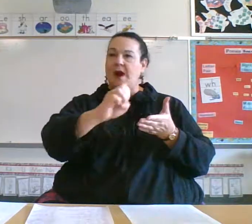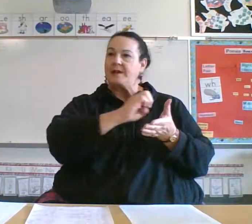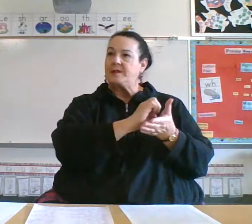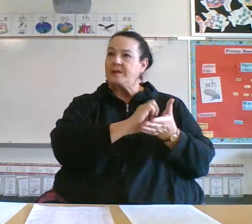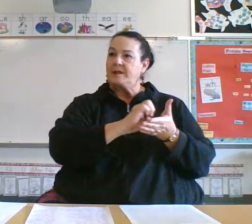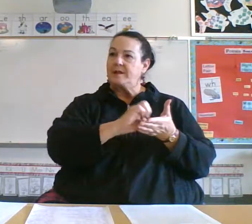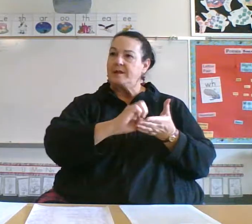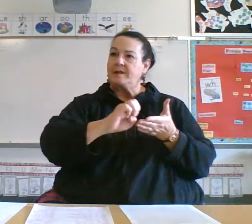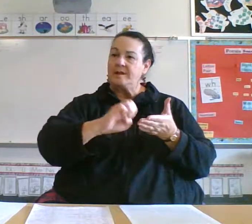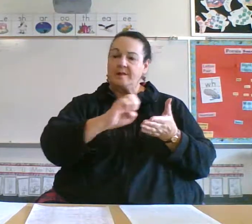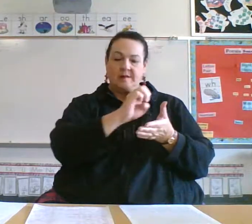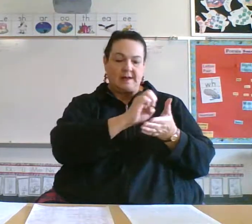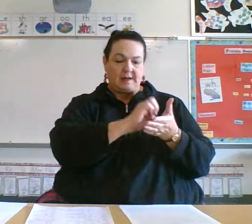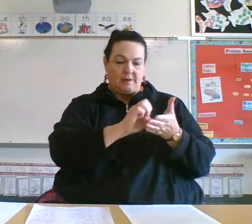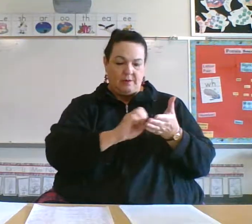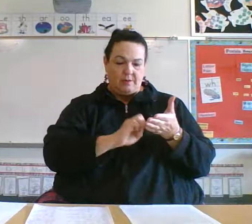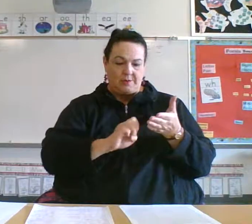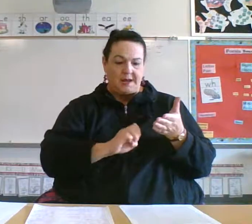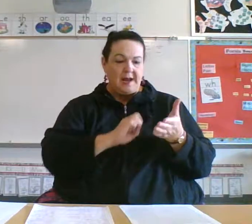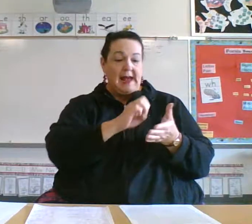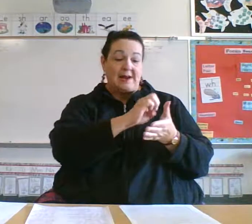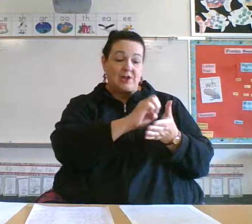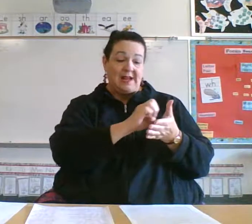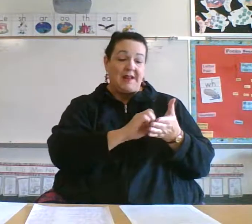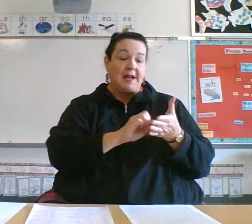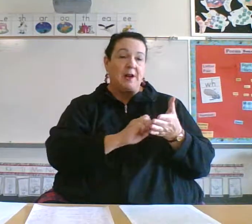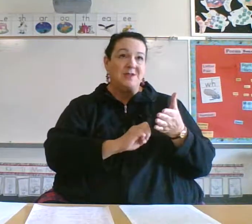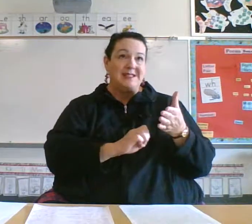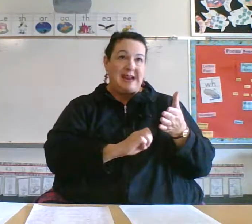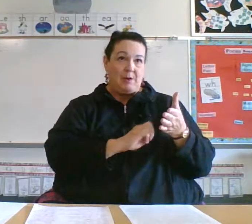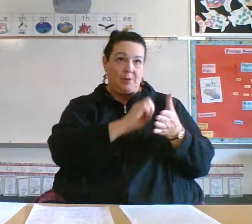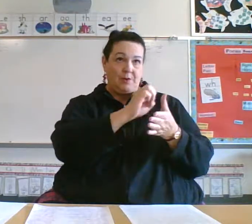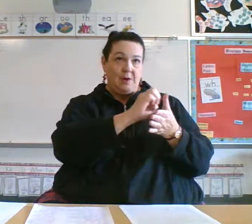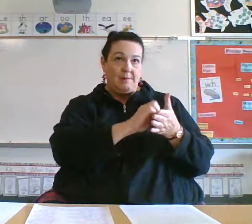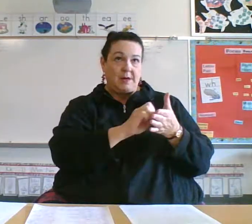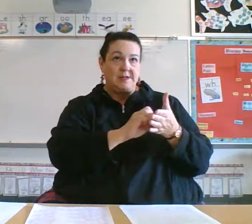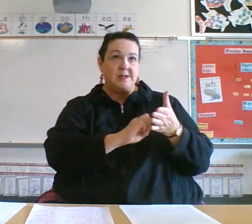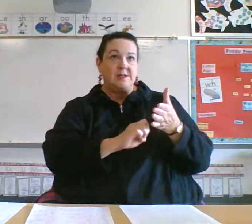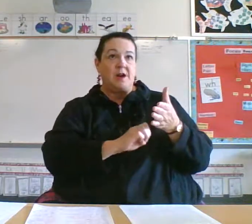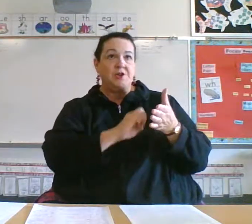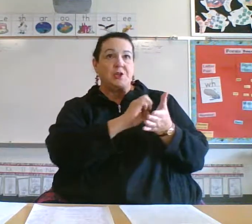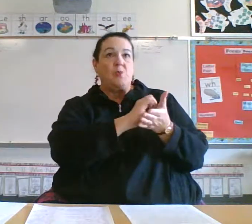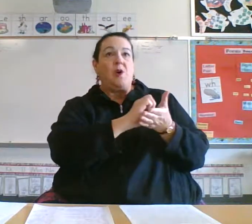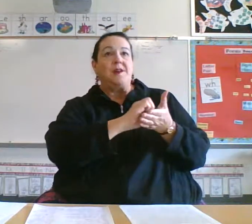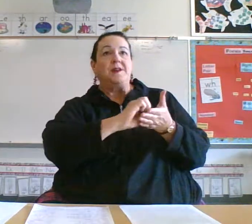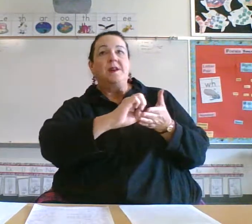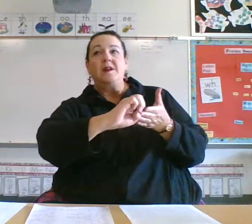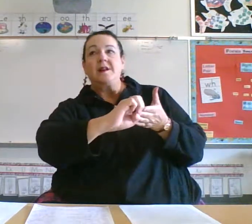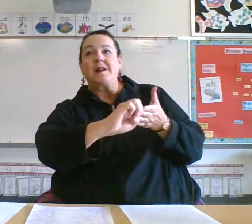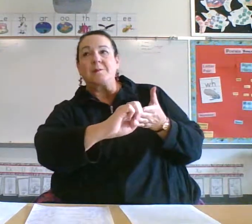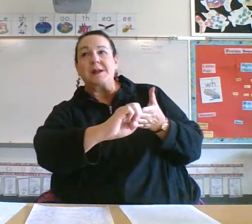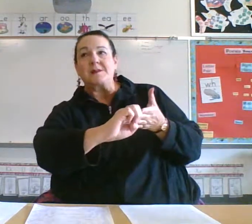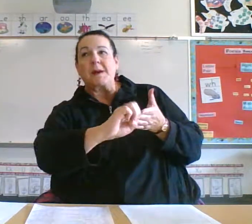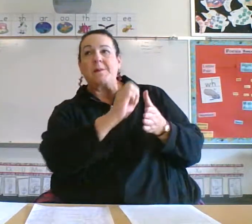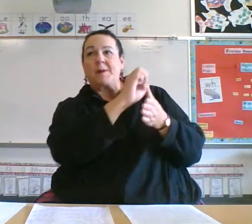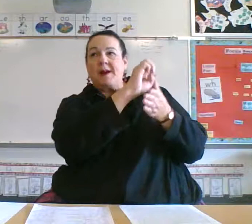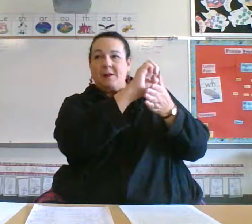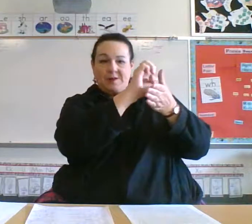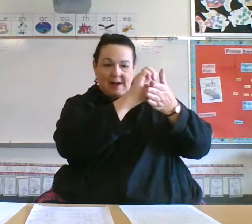writes. Like the whole thing. Actually, I think it goes down because it's not just one little piece of paper. It goes down,